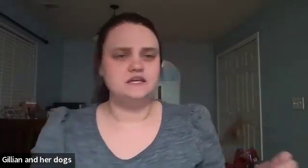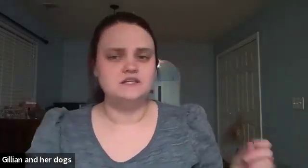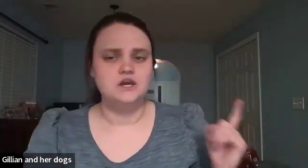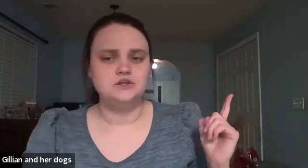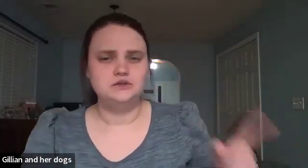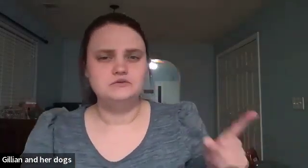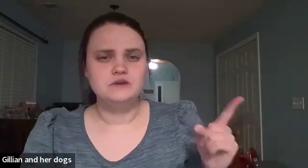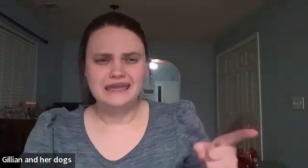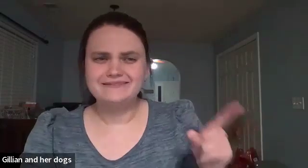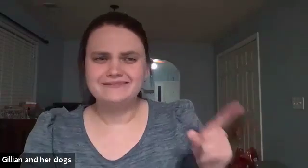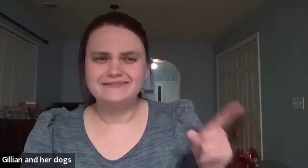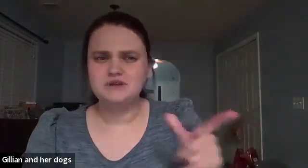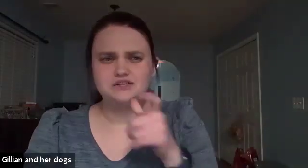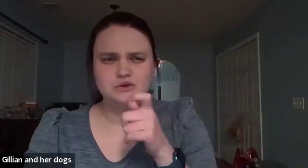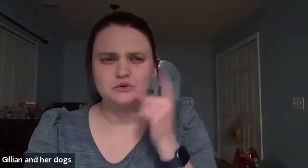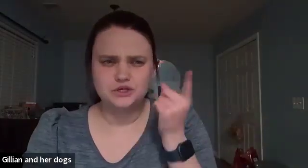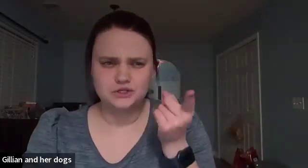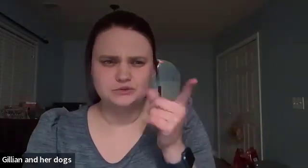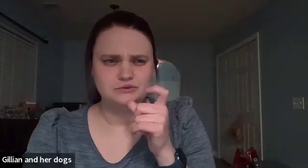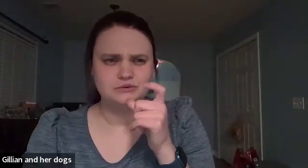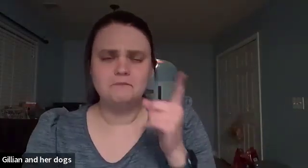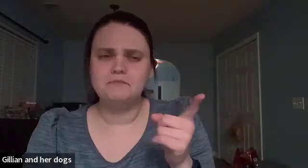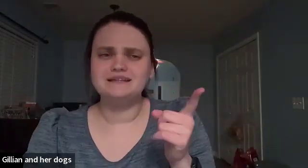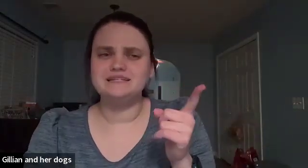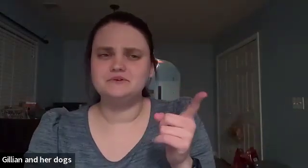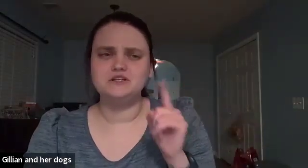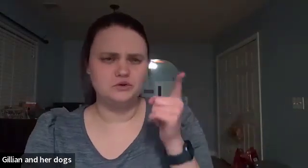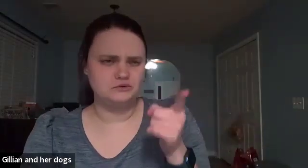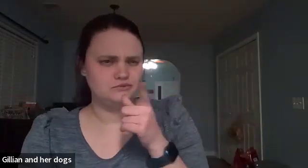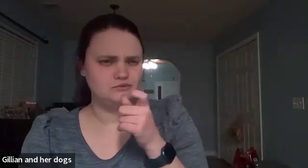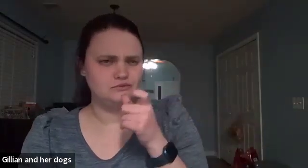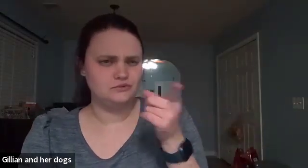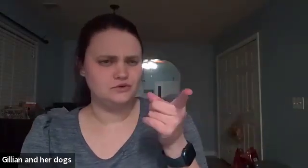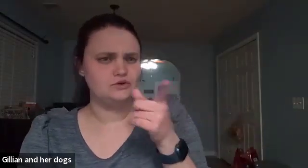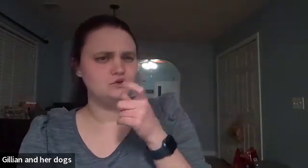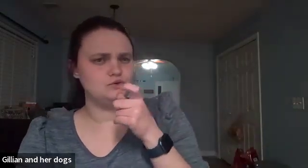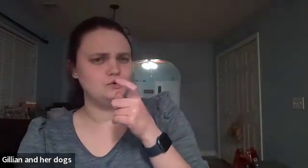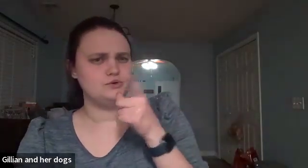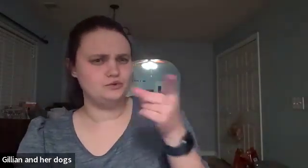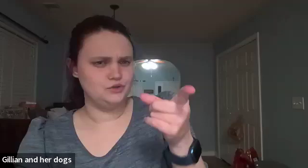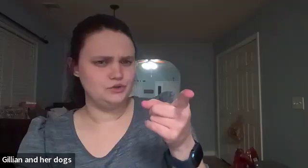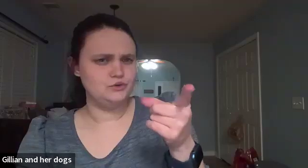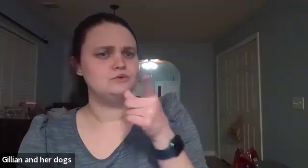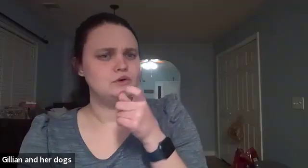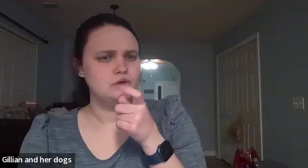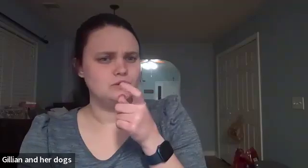is this one you can do who are you, but typically you go you who, you